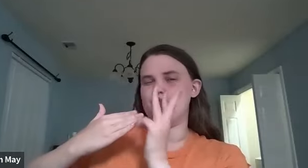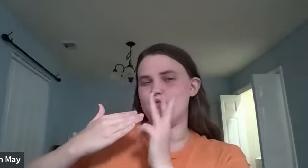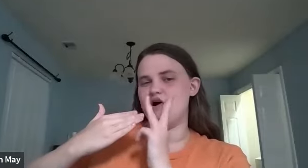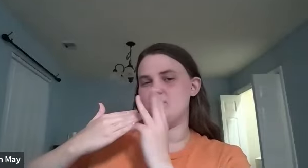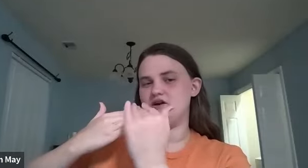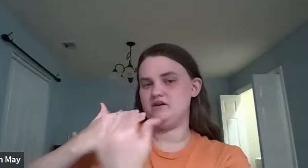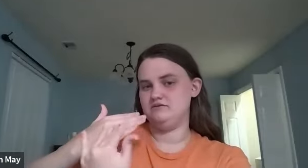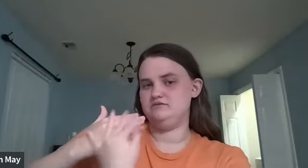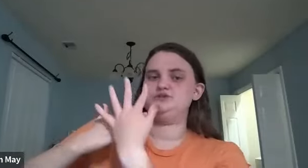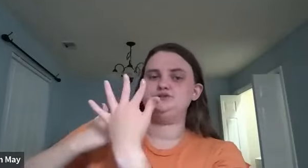So water.